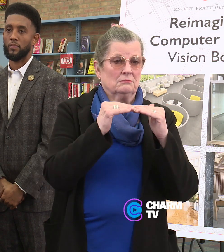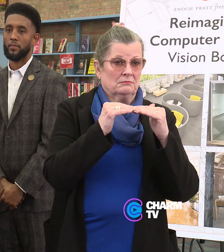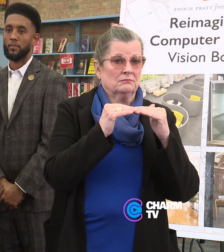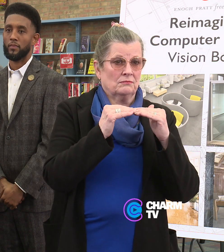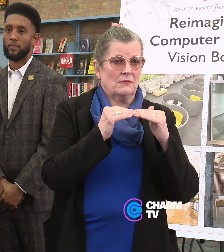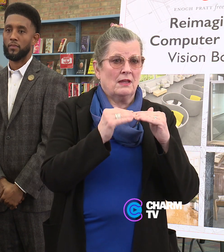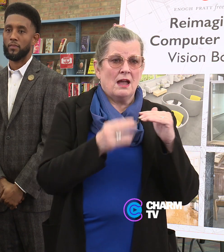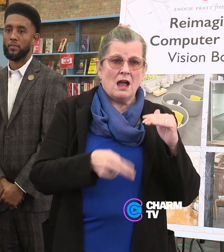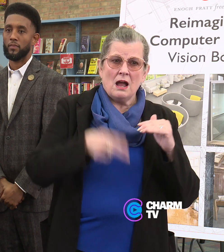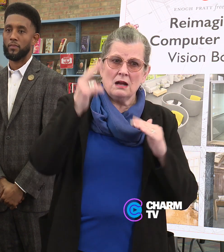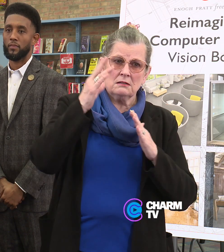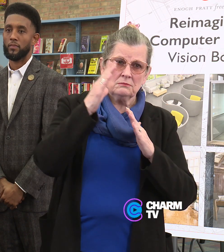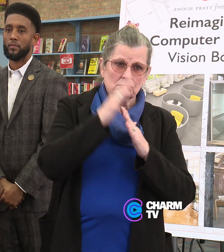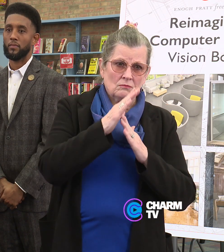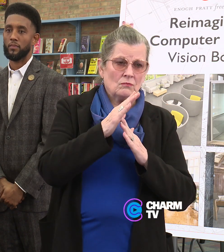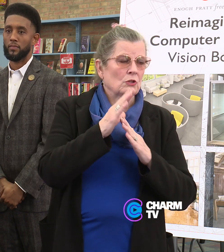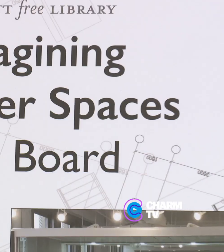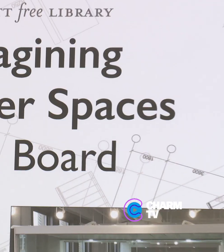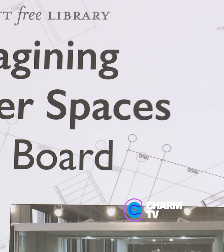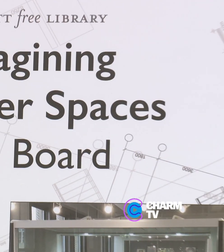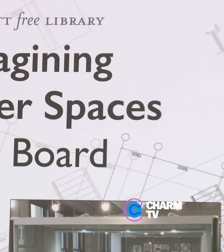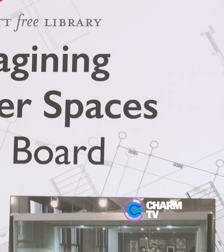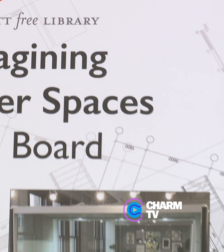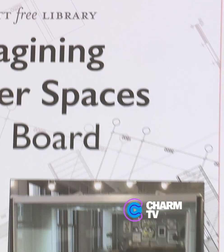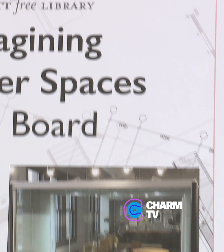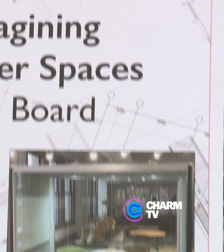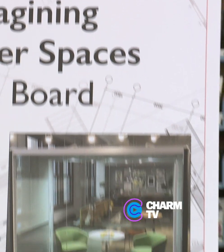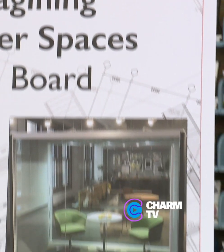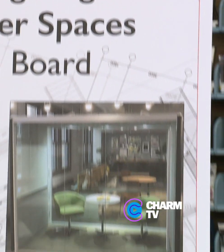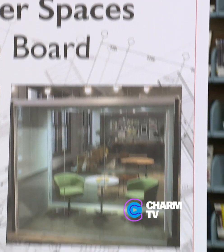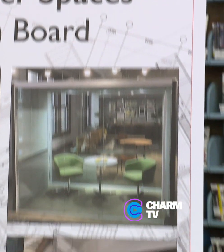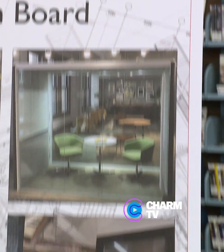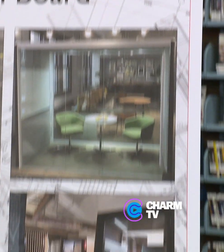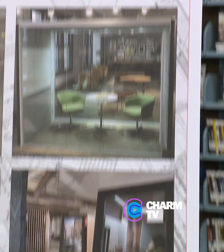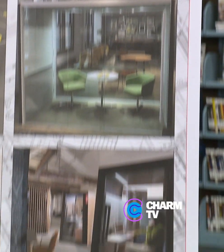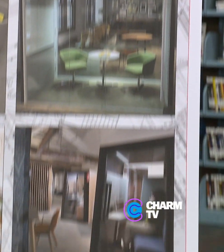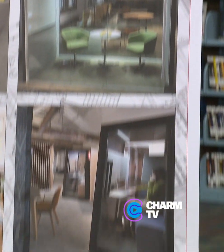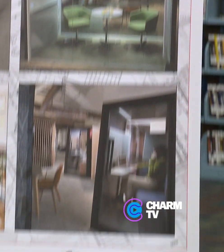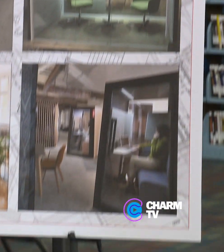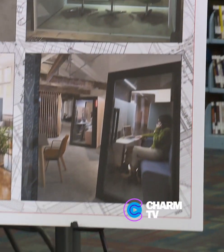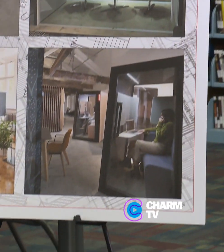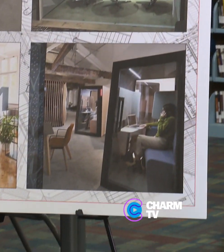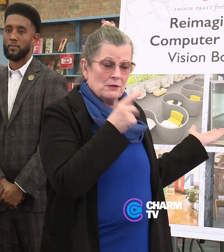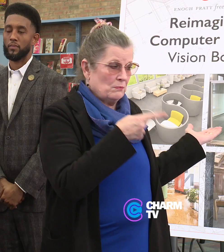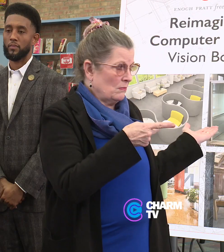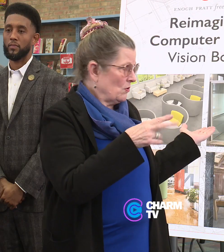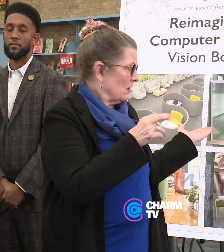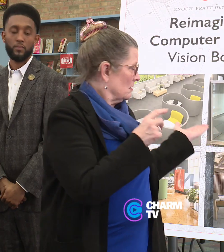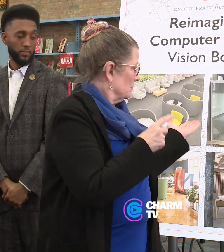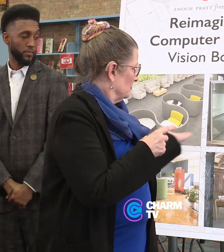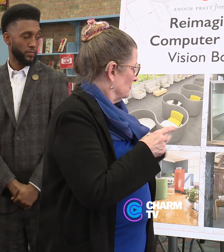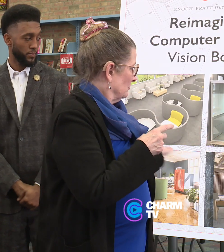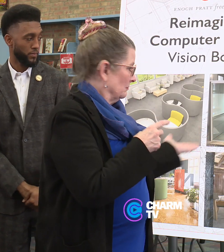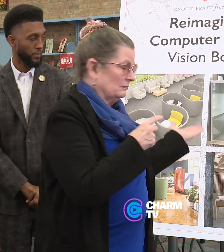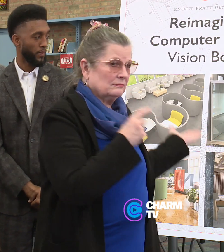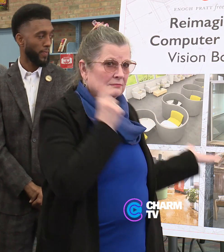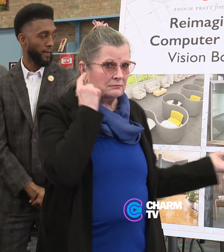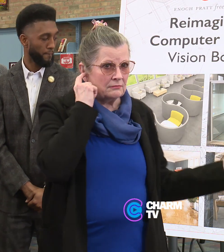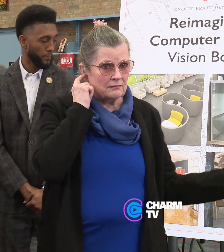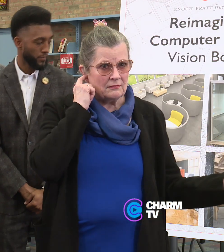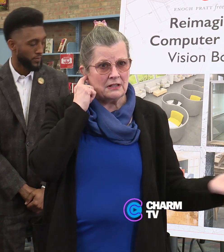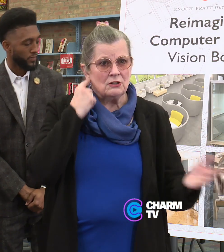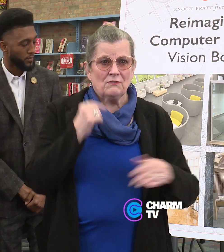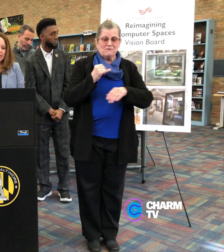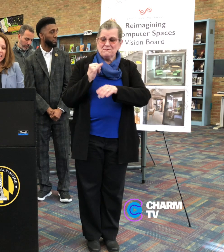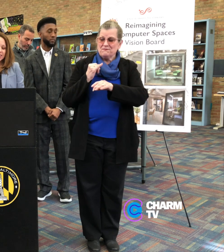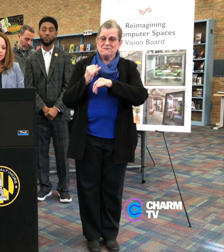spaces for everyone. This will include privacy pods, like you see on our vision board, designed to fit an individual or